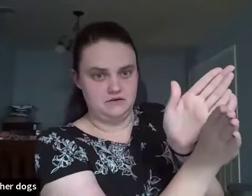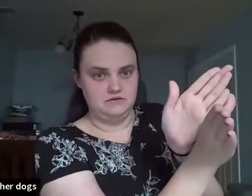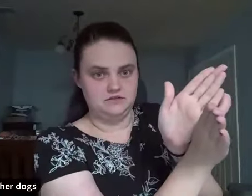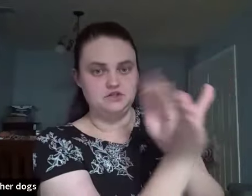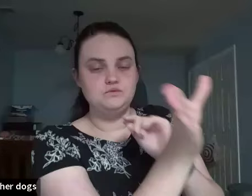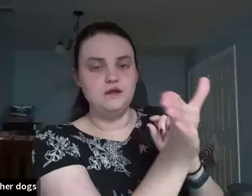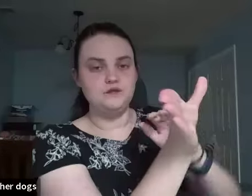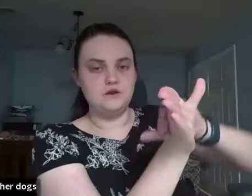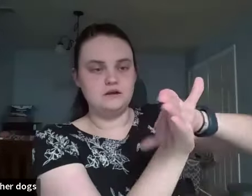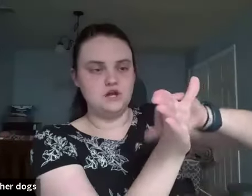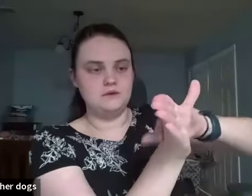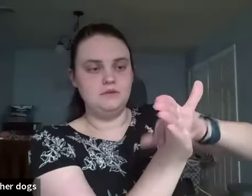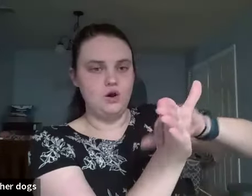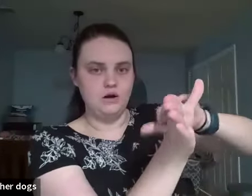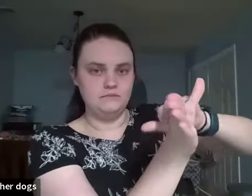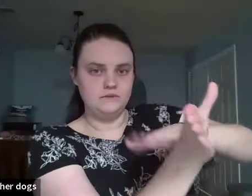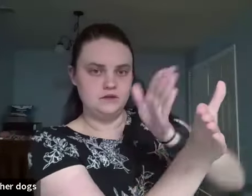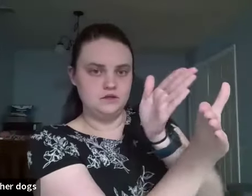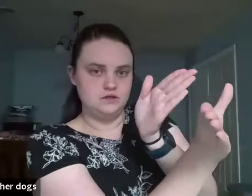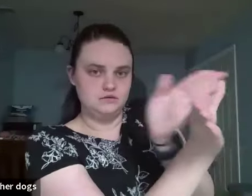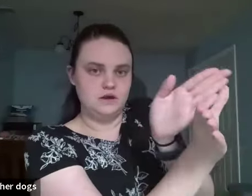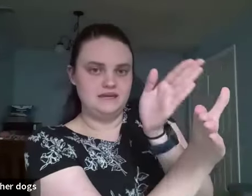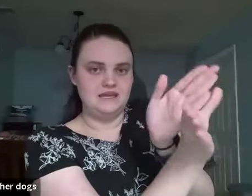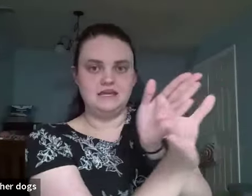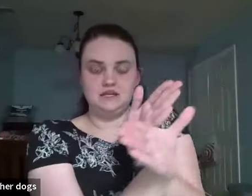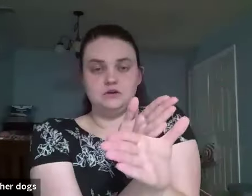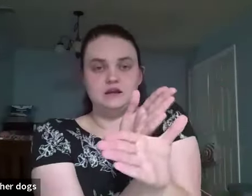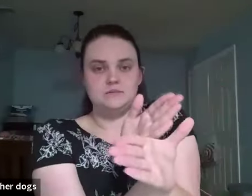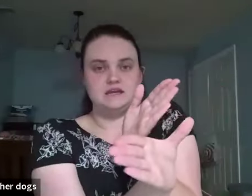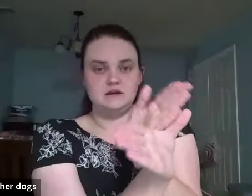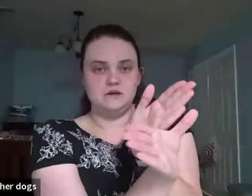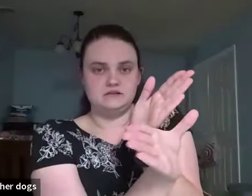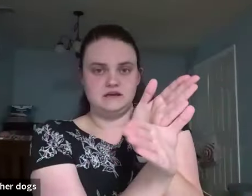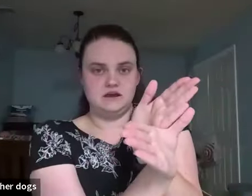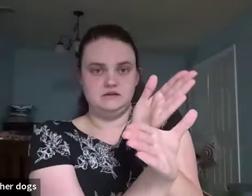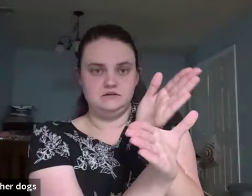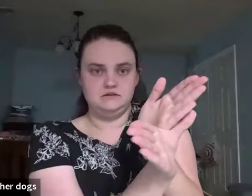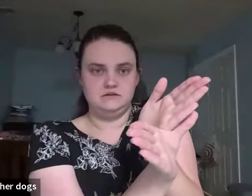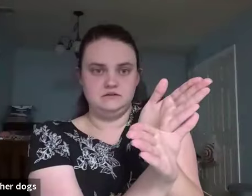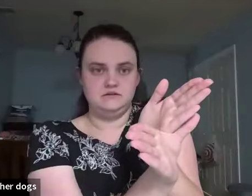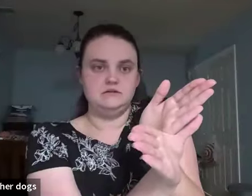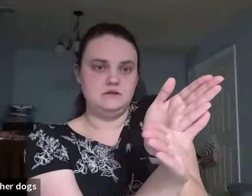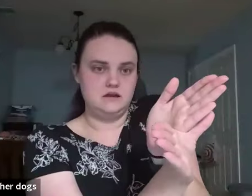back. So you want your non-dominant palm, you're kind of coming in at a weird side.